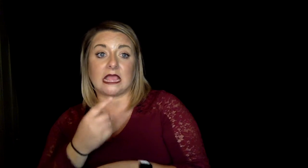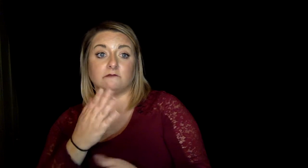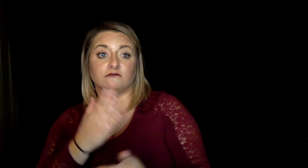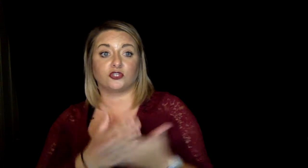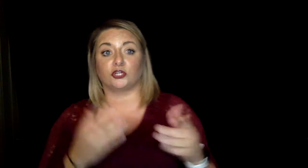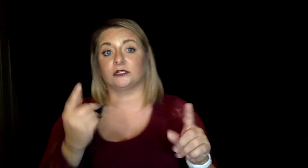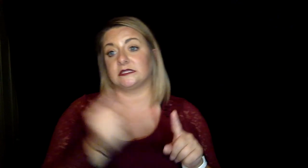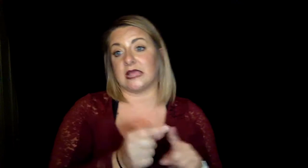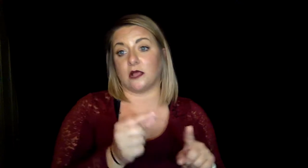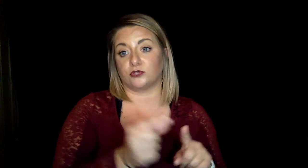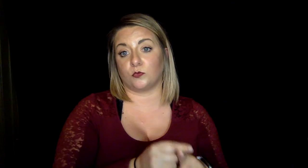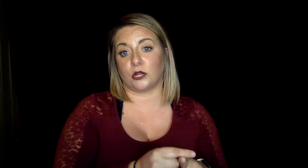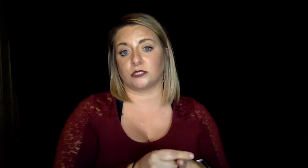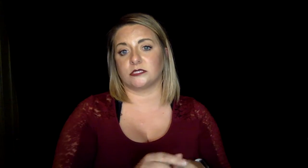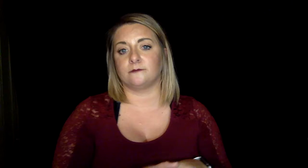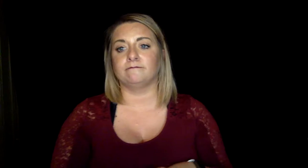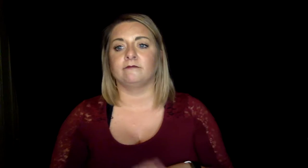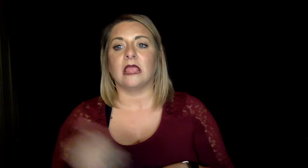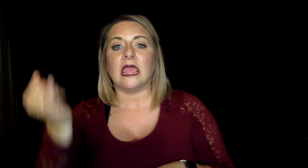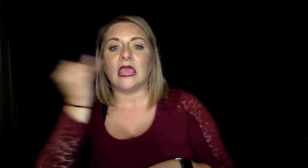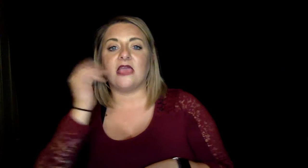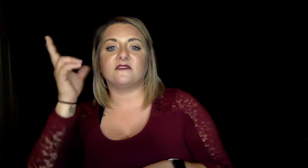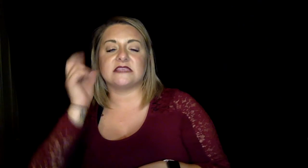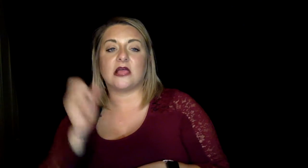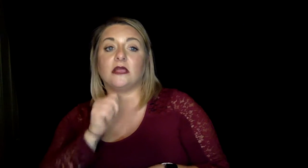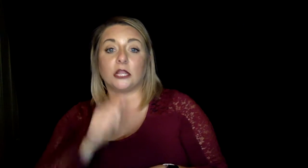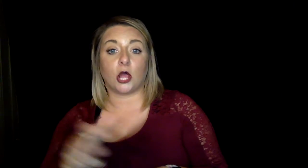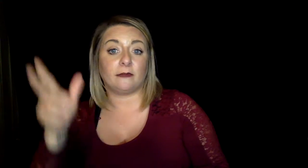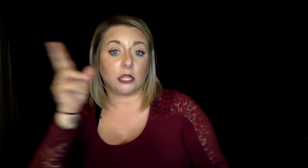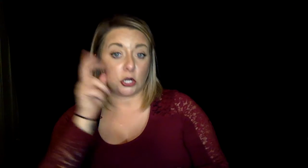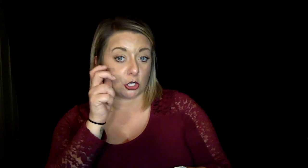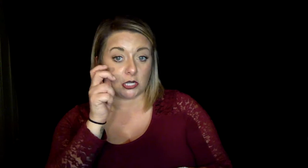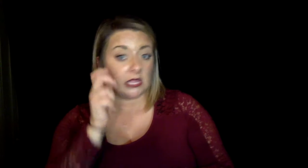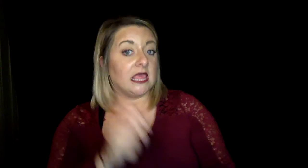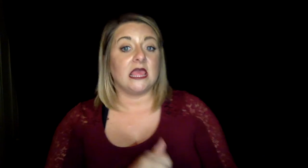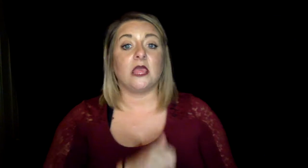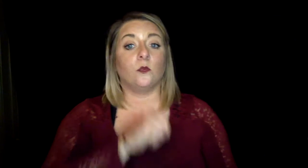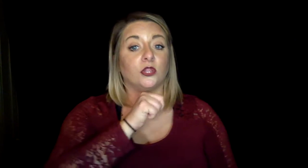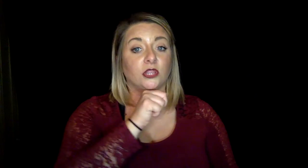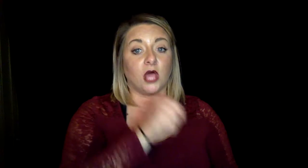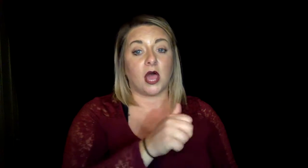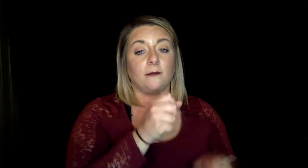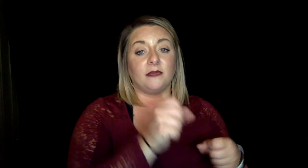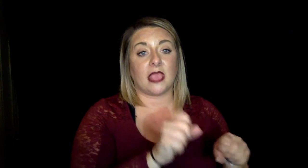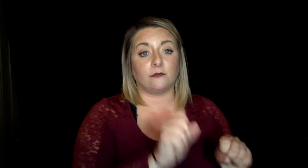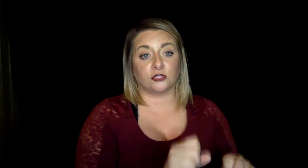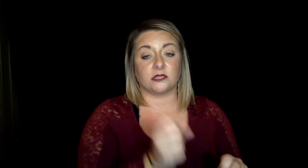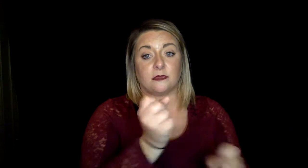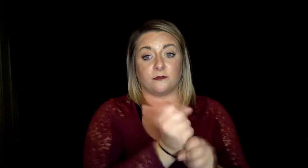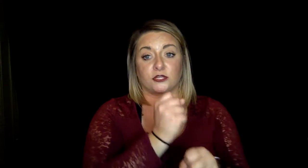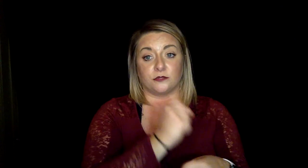say certain sounds or words. If a sound cannot be heard, it will not be able to be